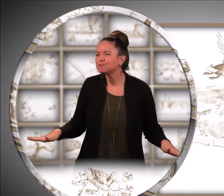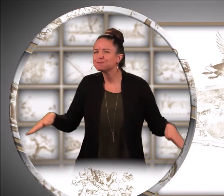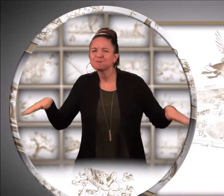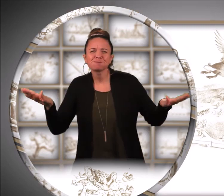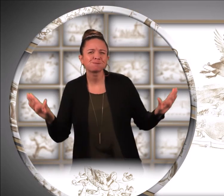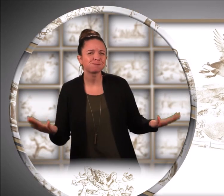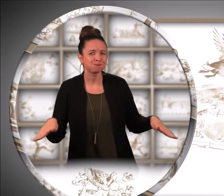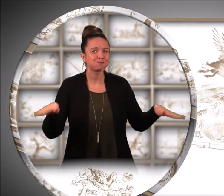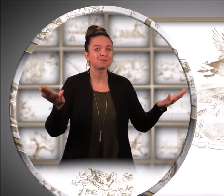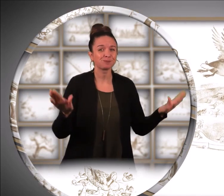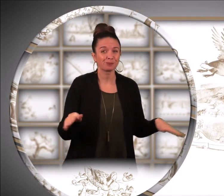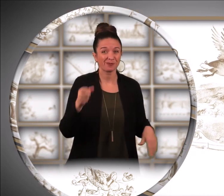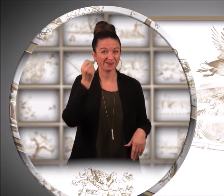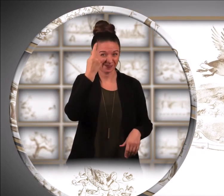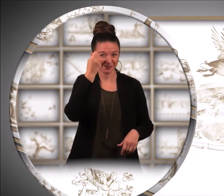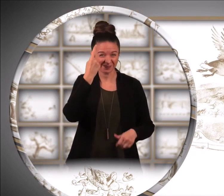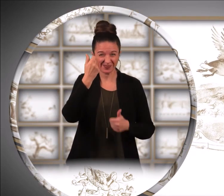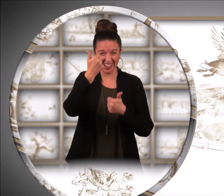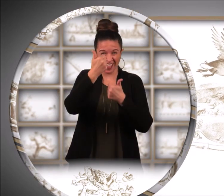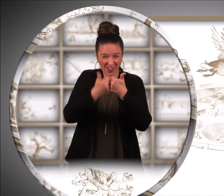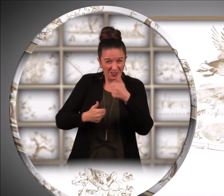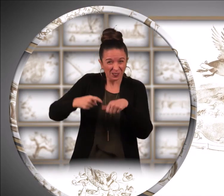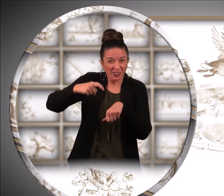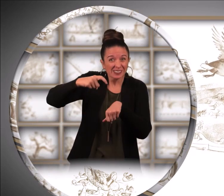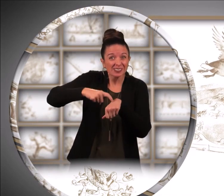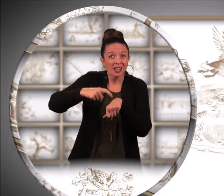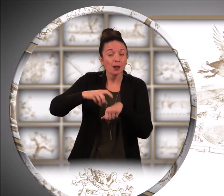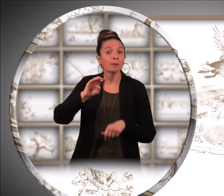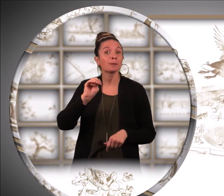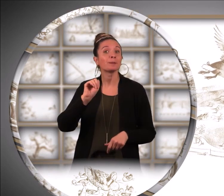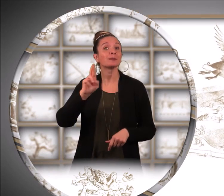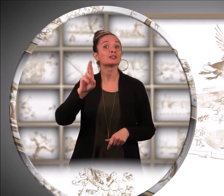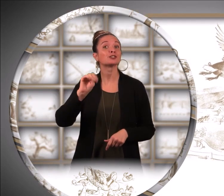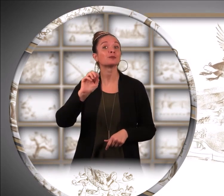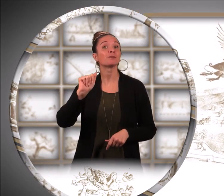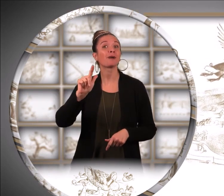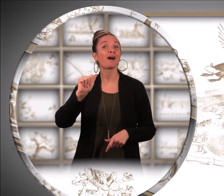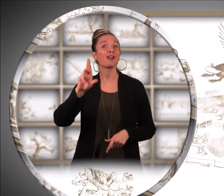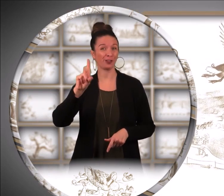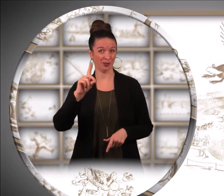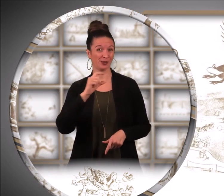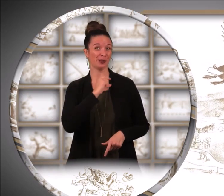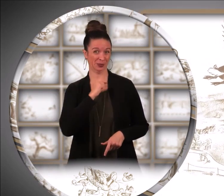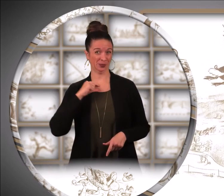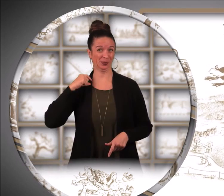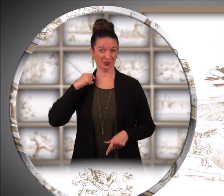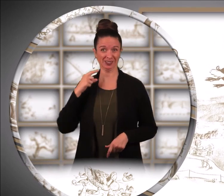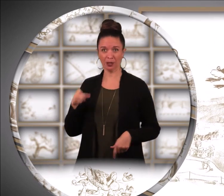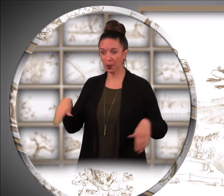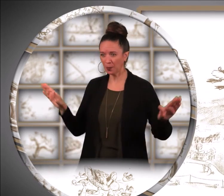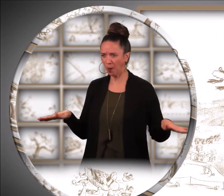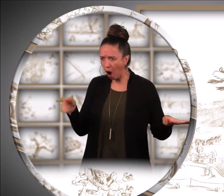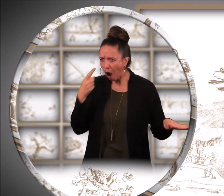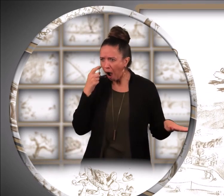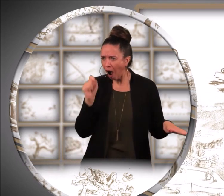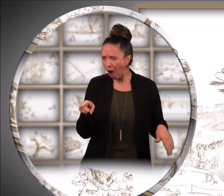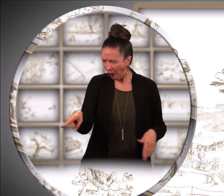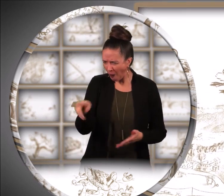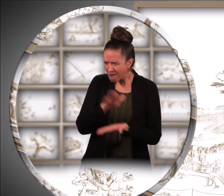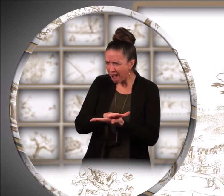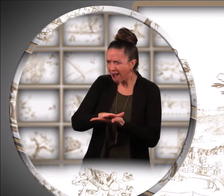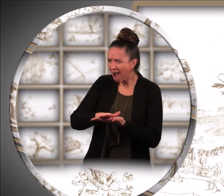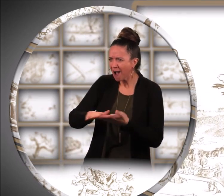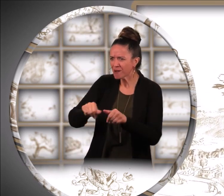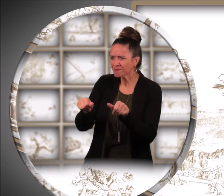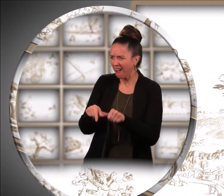Mr. and Mrs. Mallard were looking for a place to live. But every time Mr. Mallard saw what looked